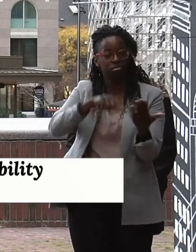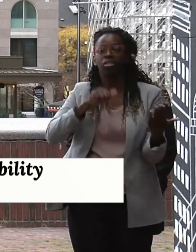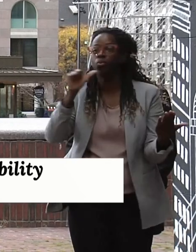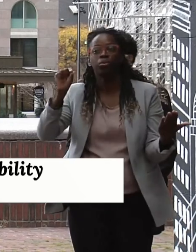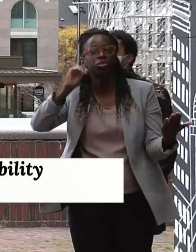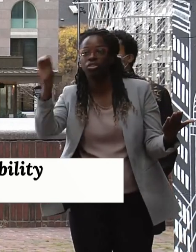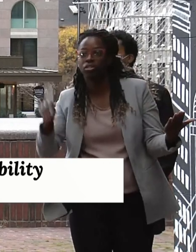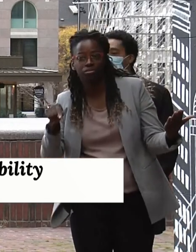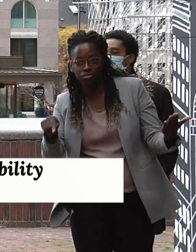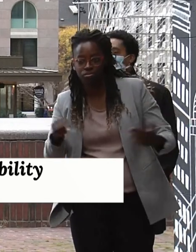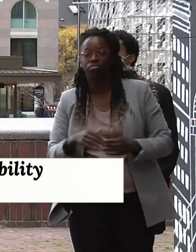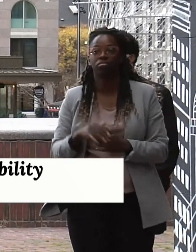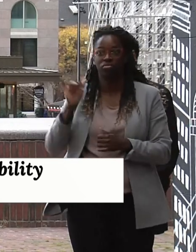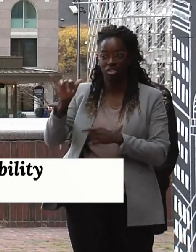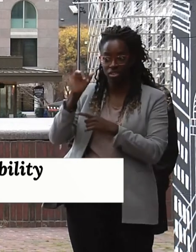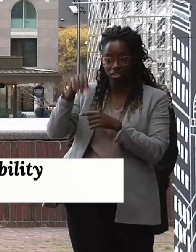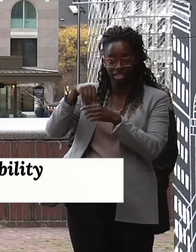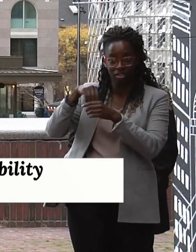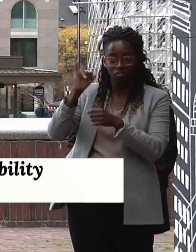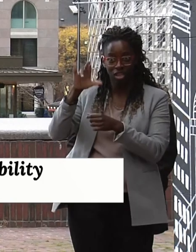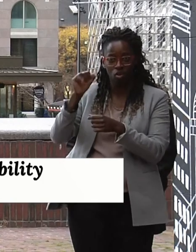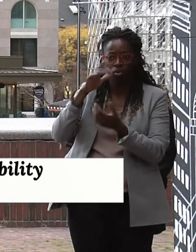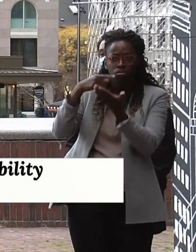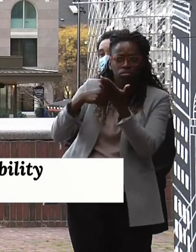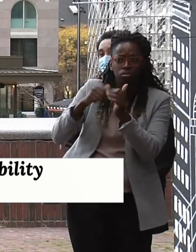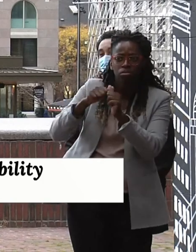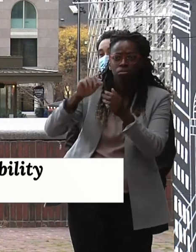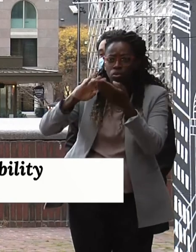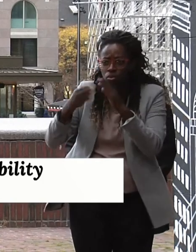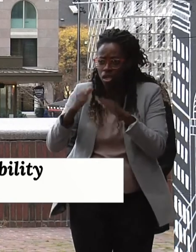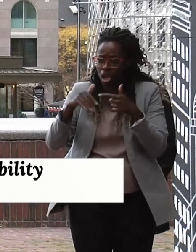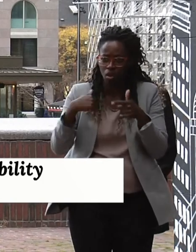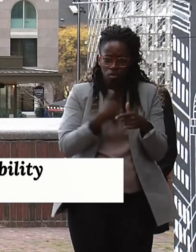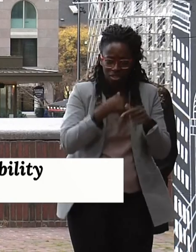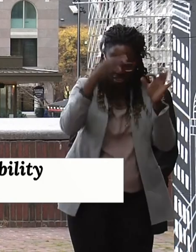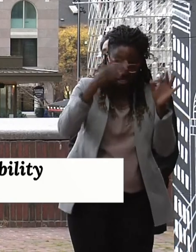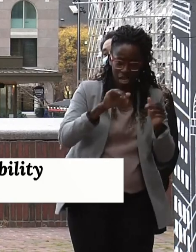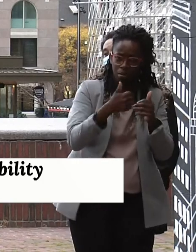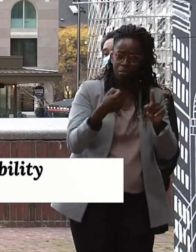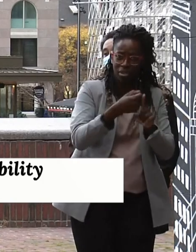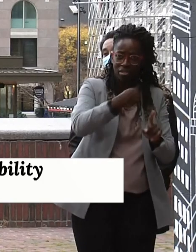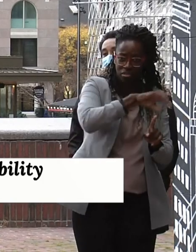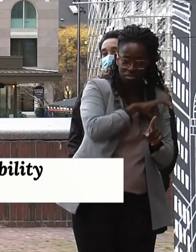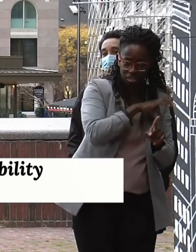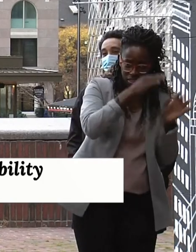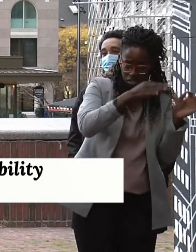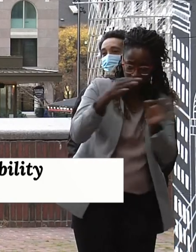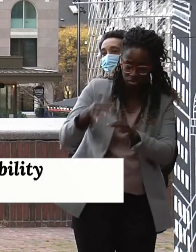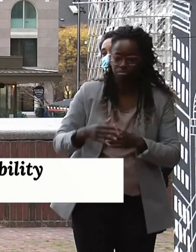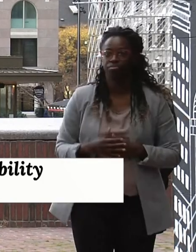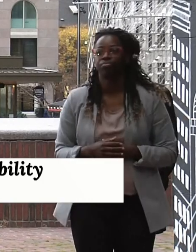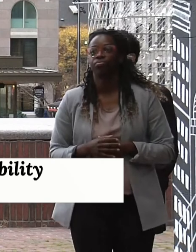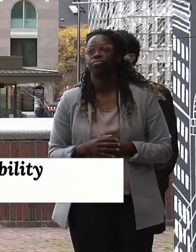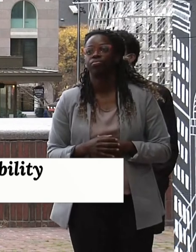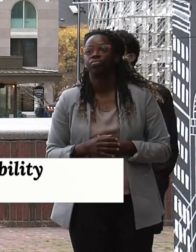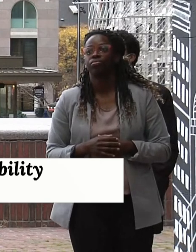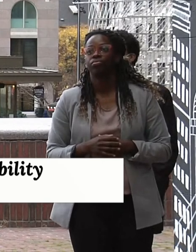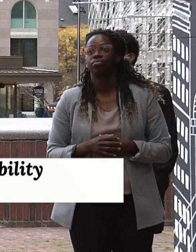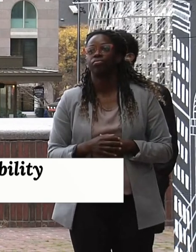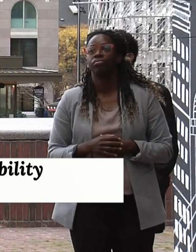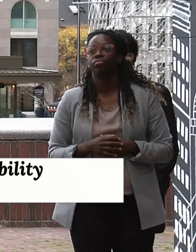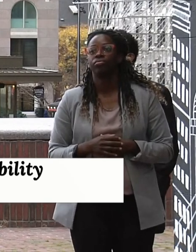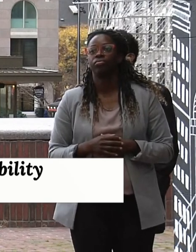impacts. In addition to those executive orders, we have drafted an ordinance that I will file with the City Council next week. This is an ordinance